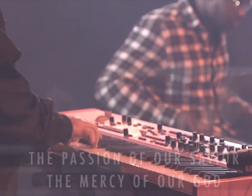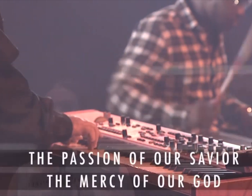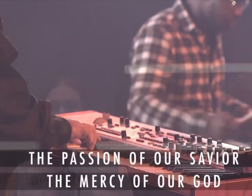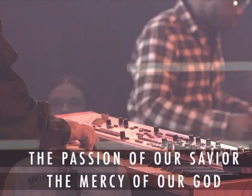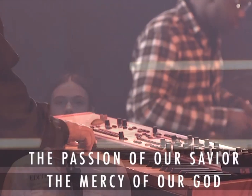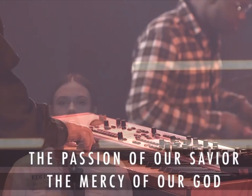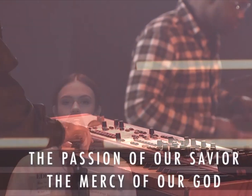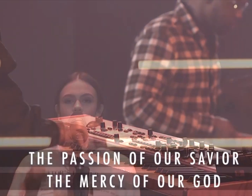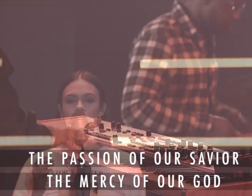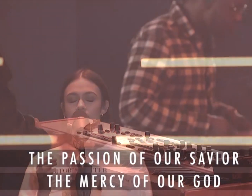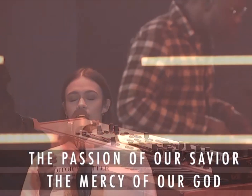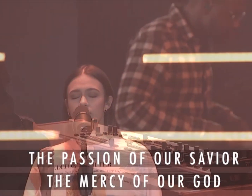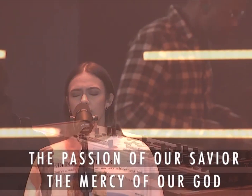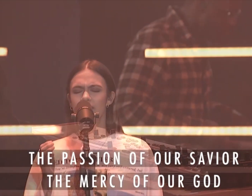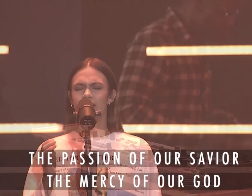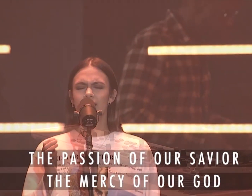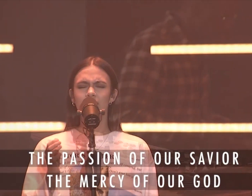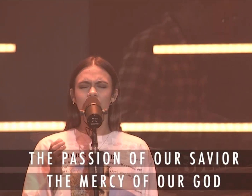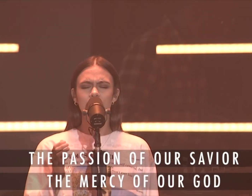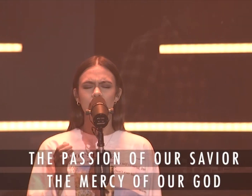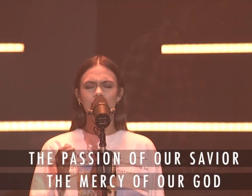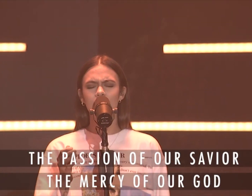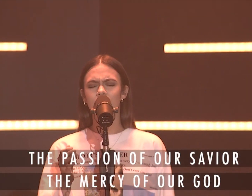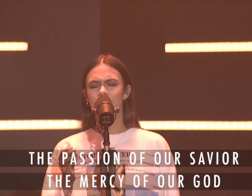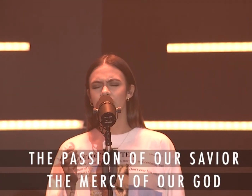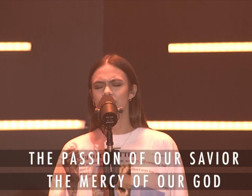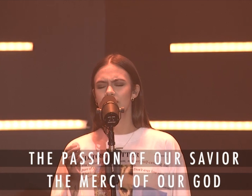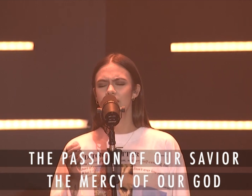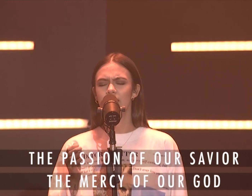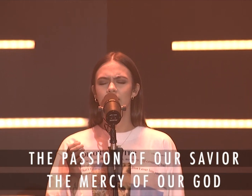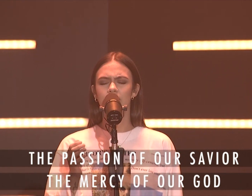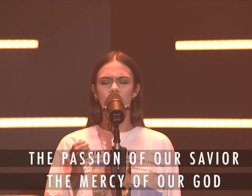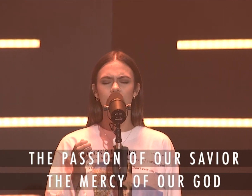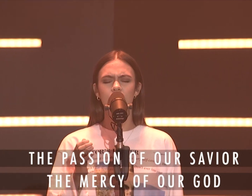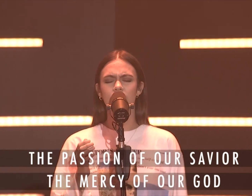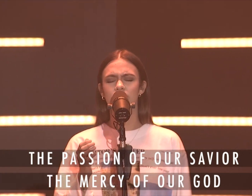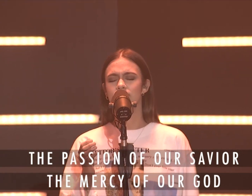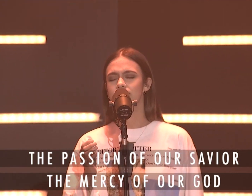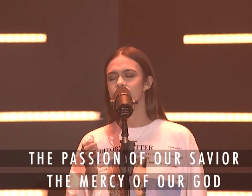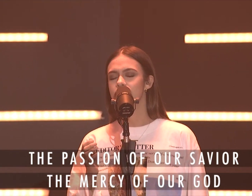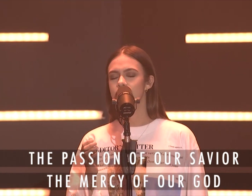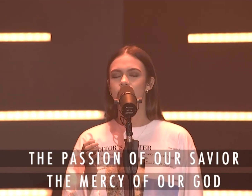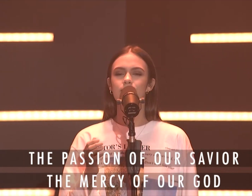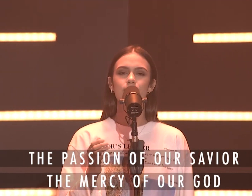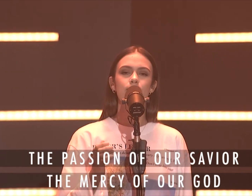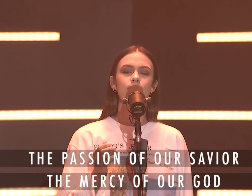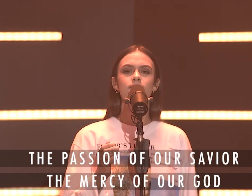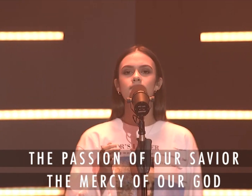Savior,